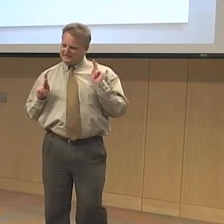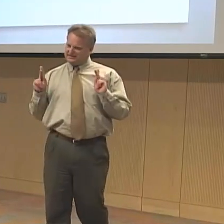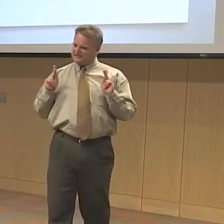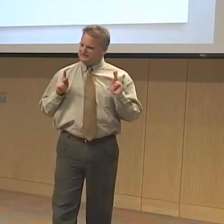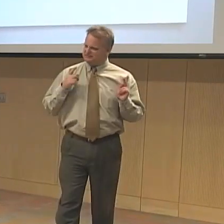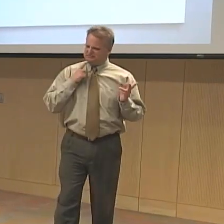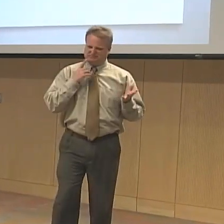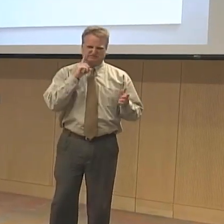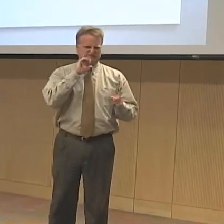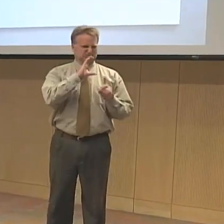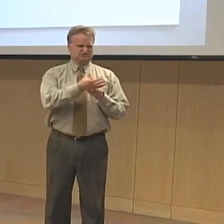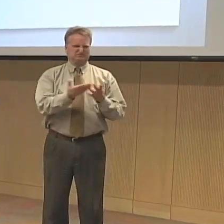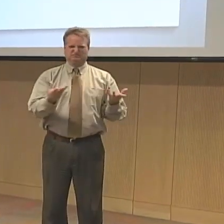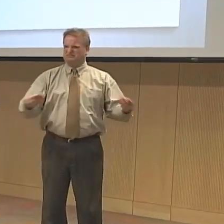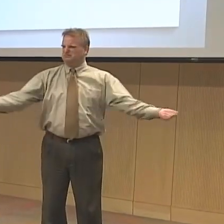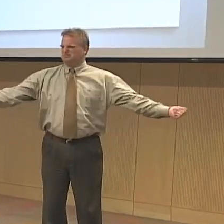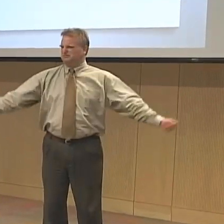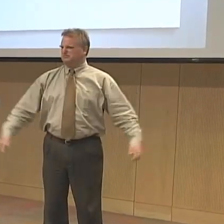People say deaf culture is extinct.